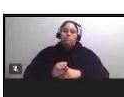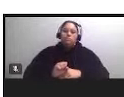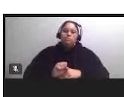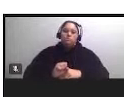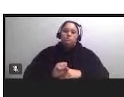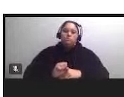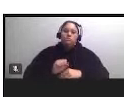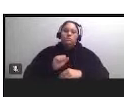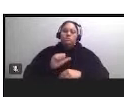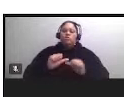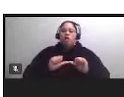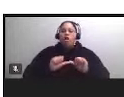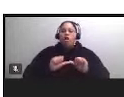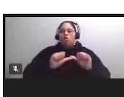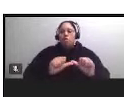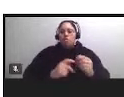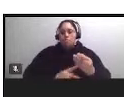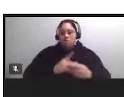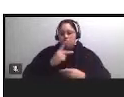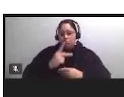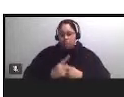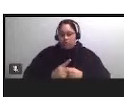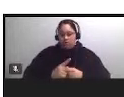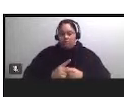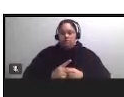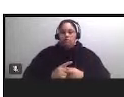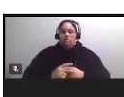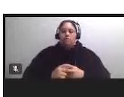is an ongoing project. So there are